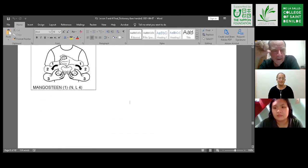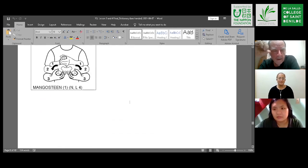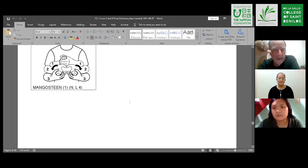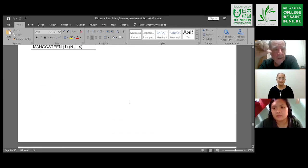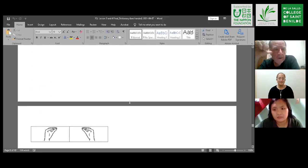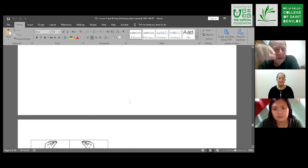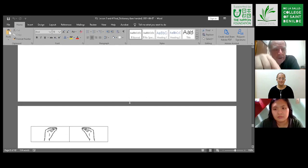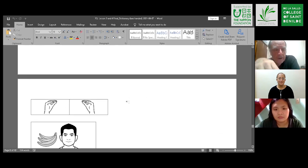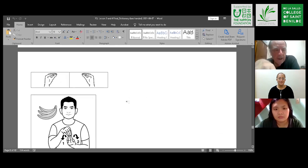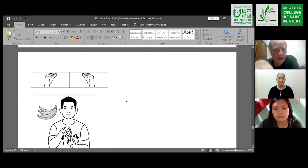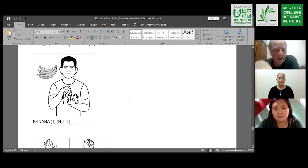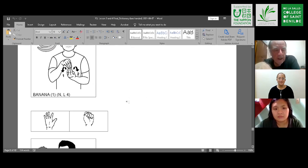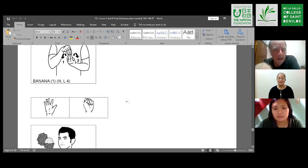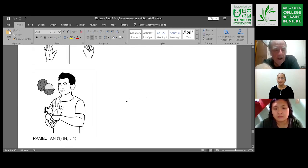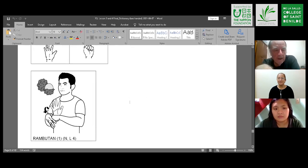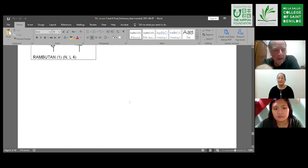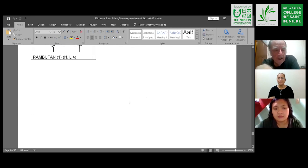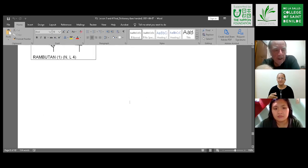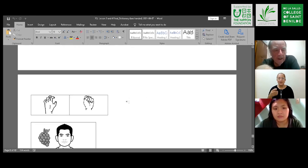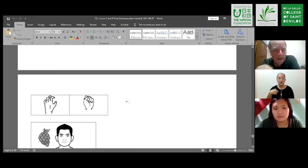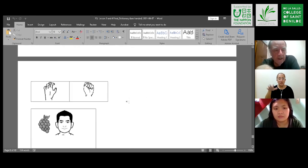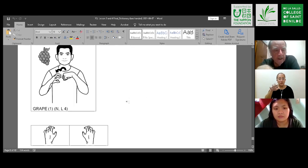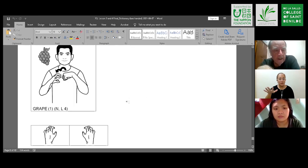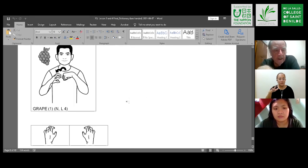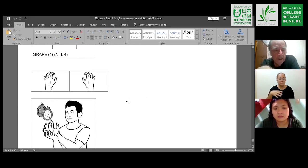Okay, maybe location. Okay, and then,